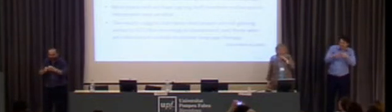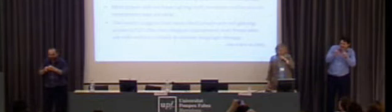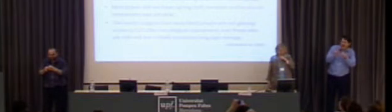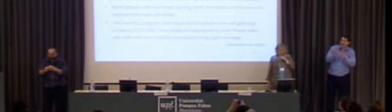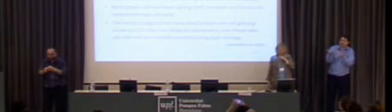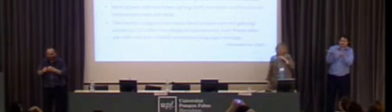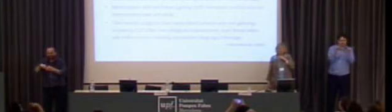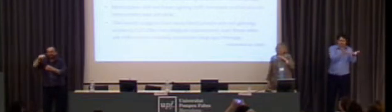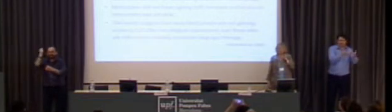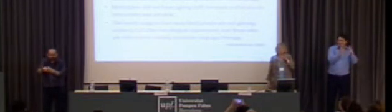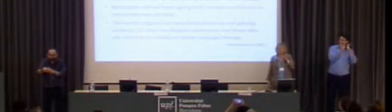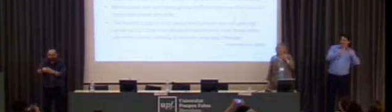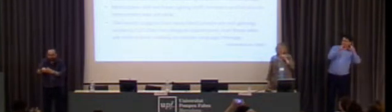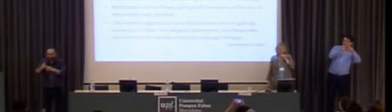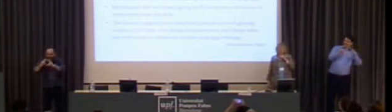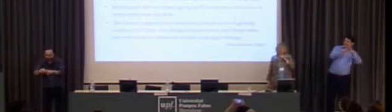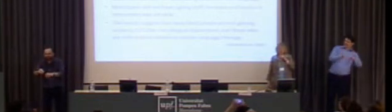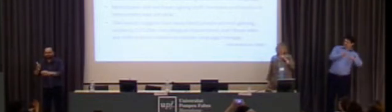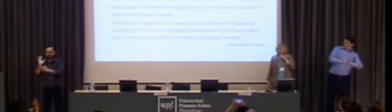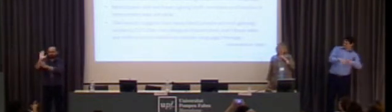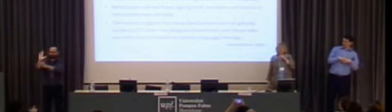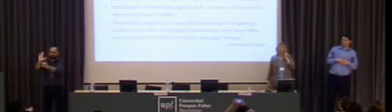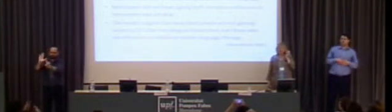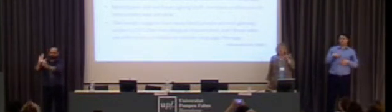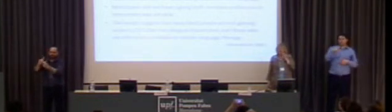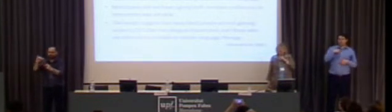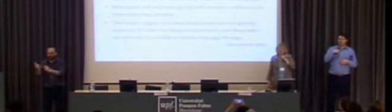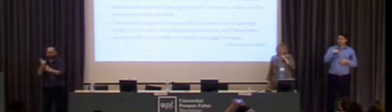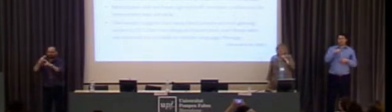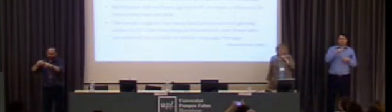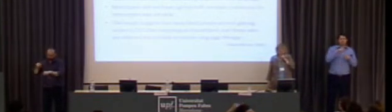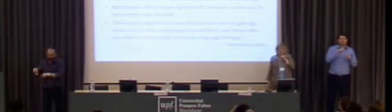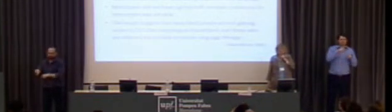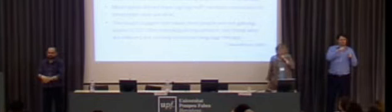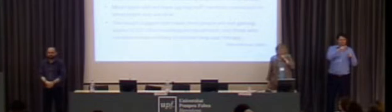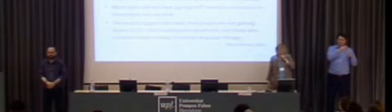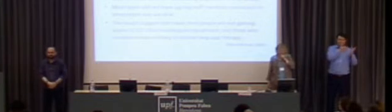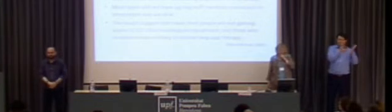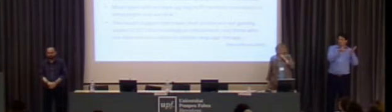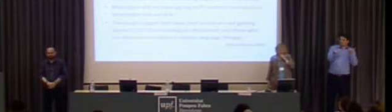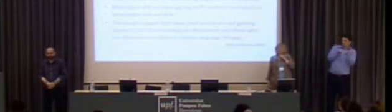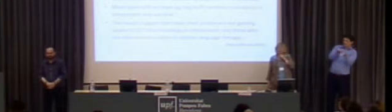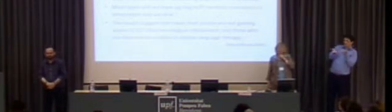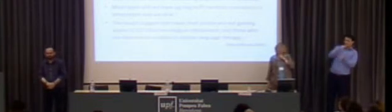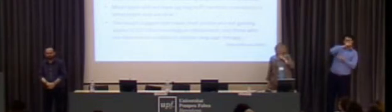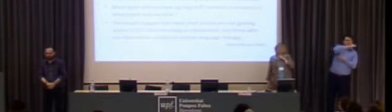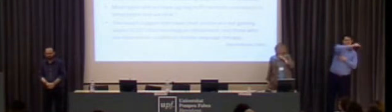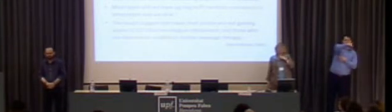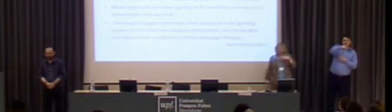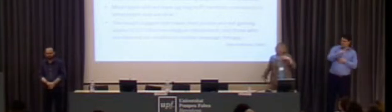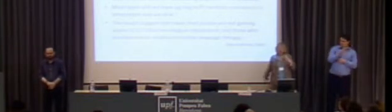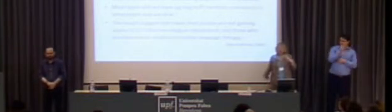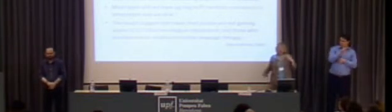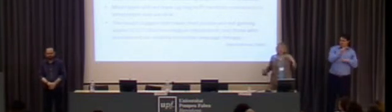we contacted 264 language therapy services and asked